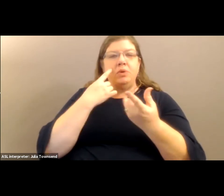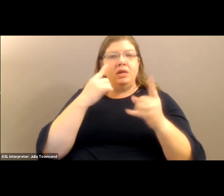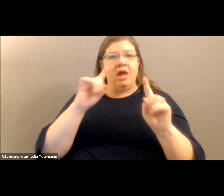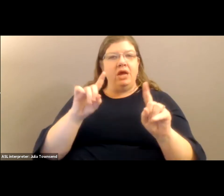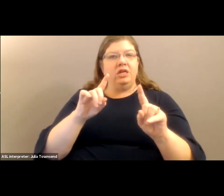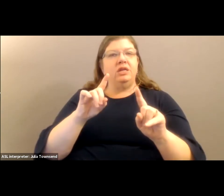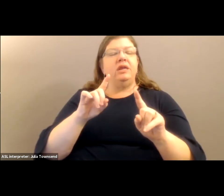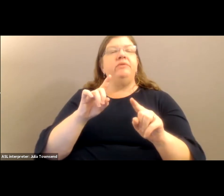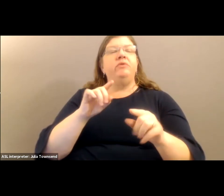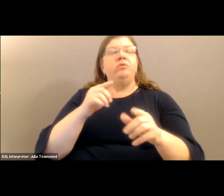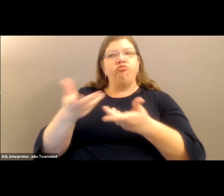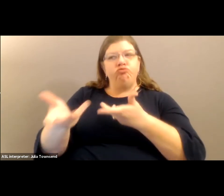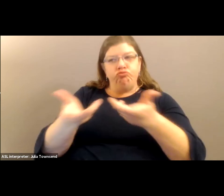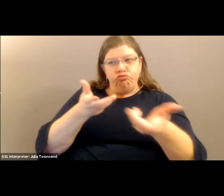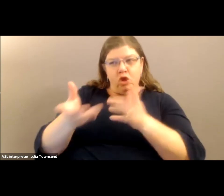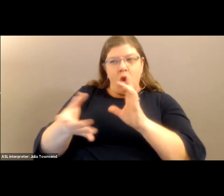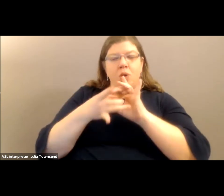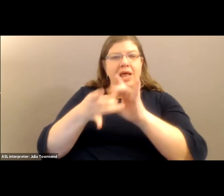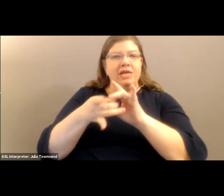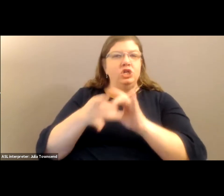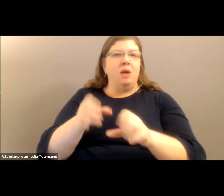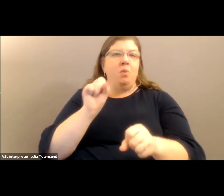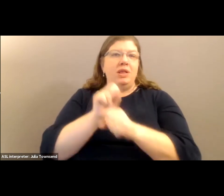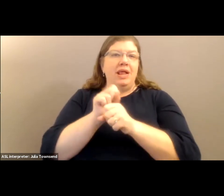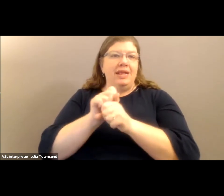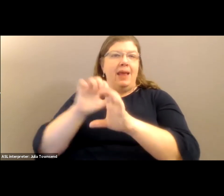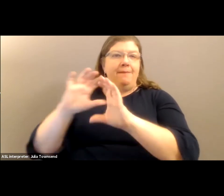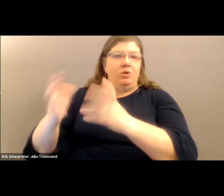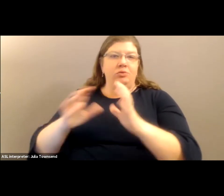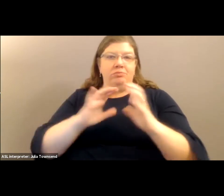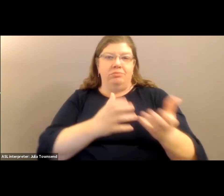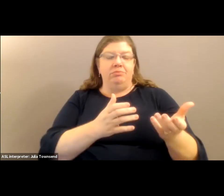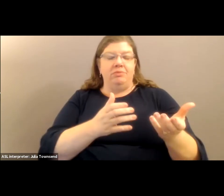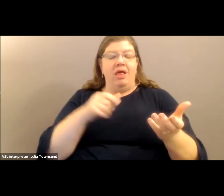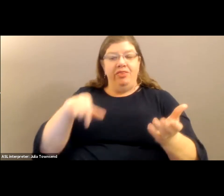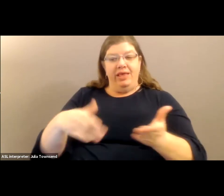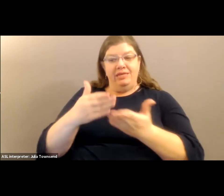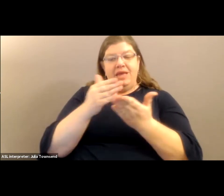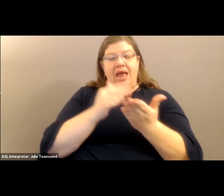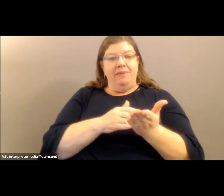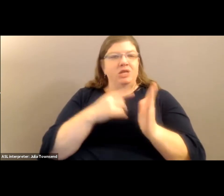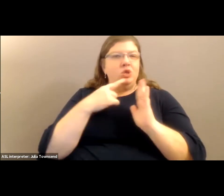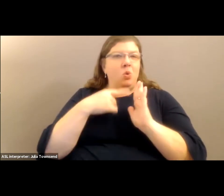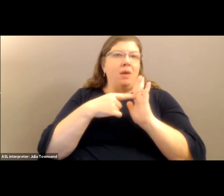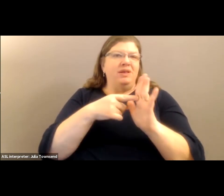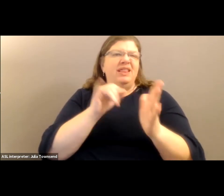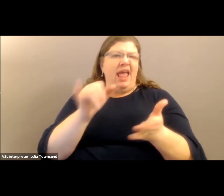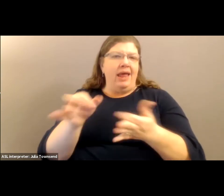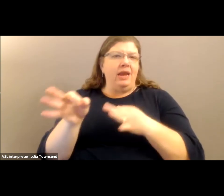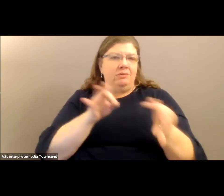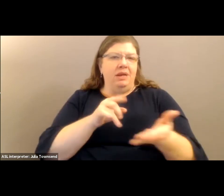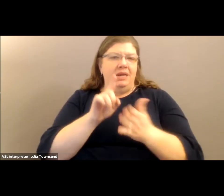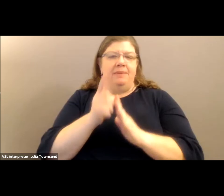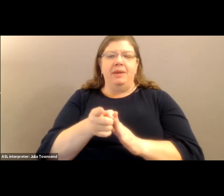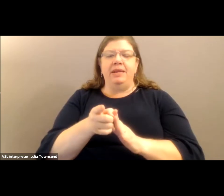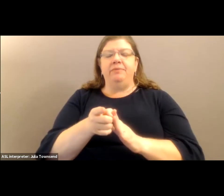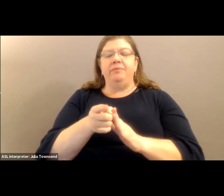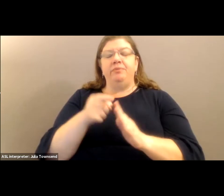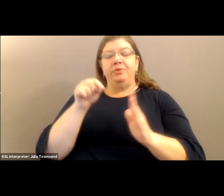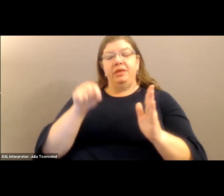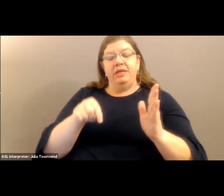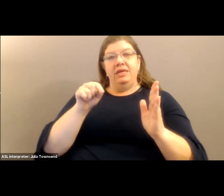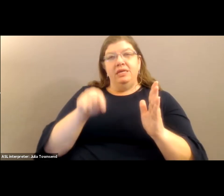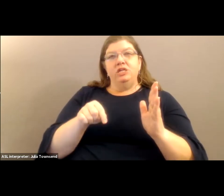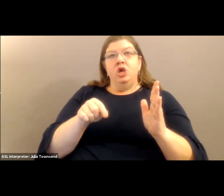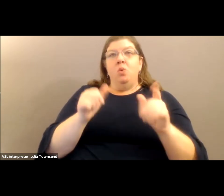labor partners. And I think this item is a representation of that, and I'll explain that in just a second. This item we've